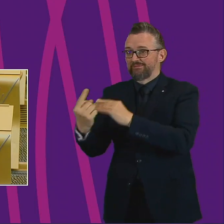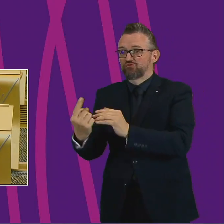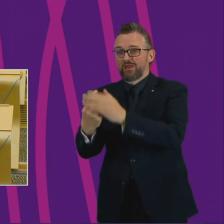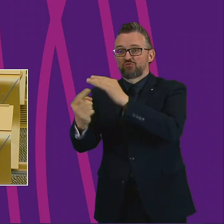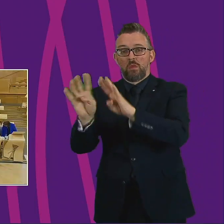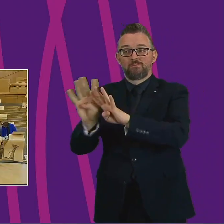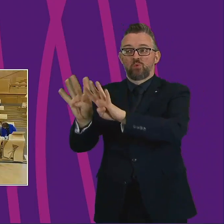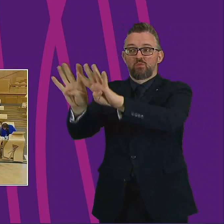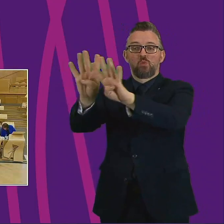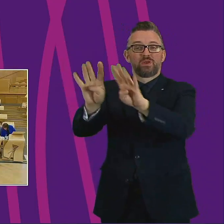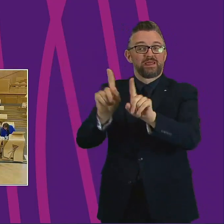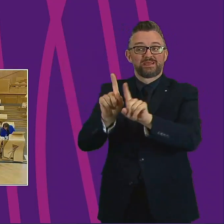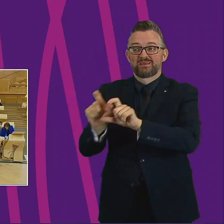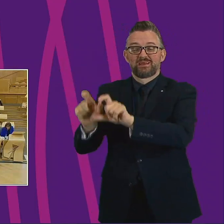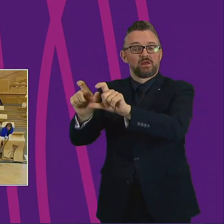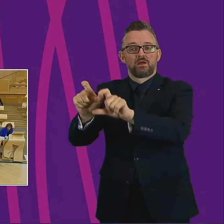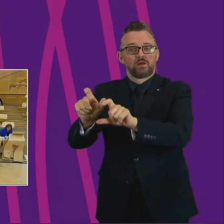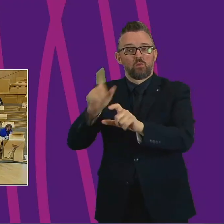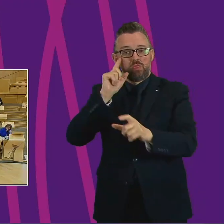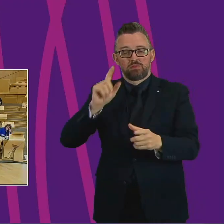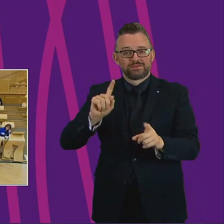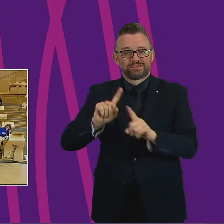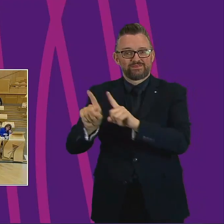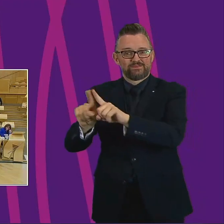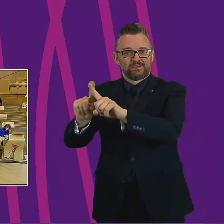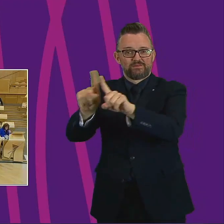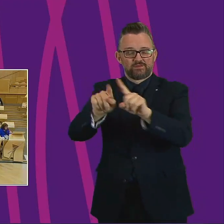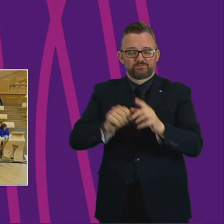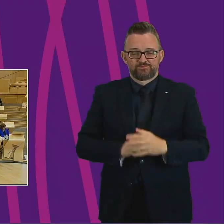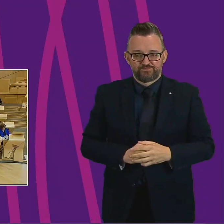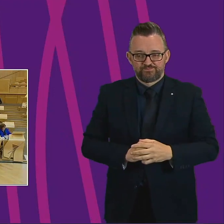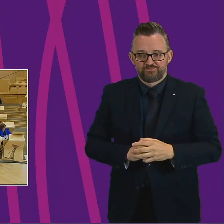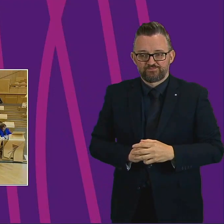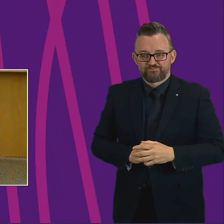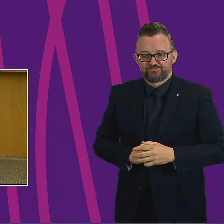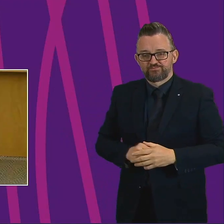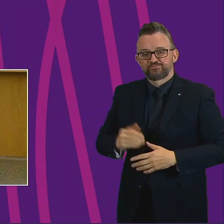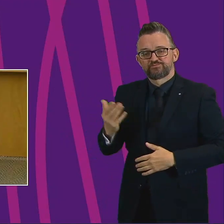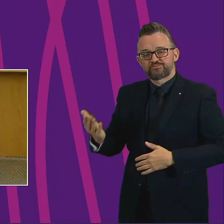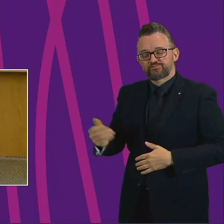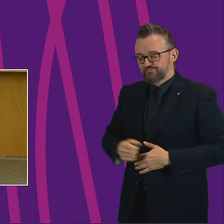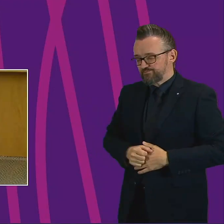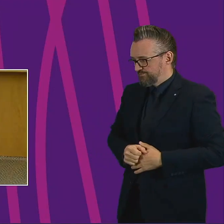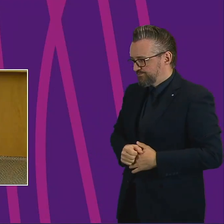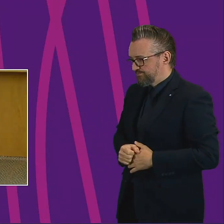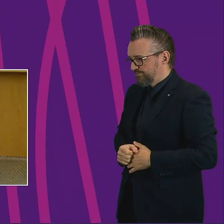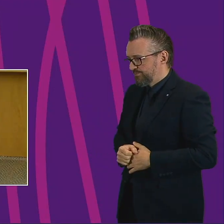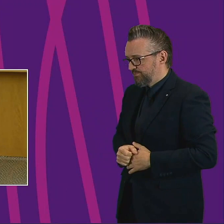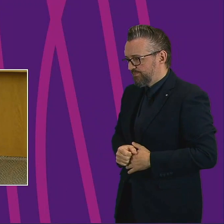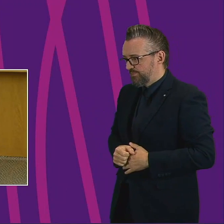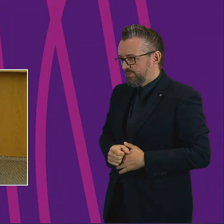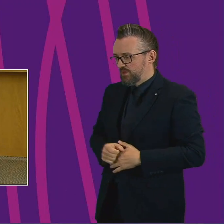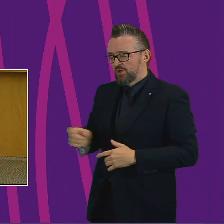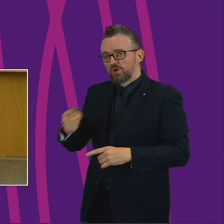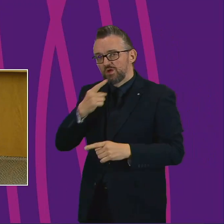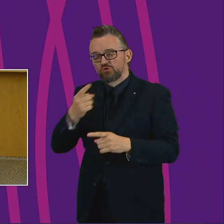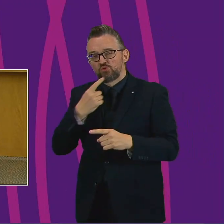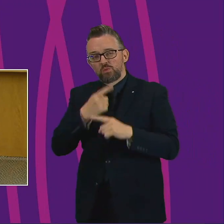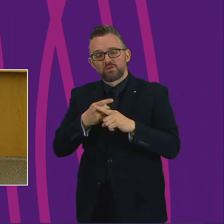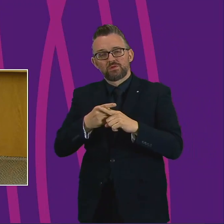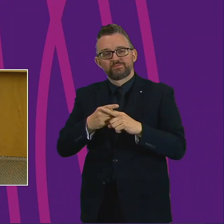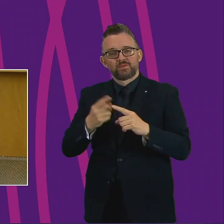board. Alex Cole-Hamilton, to be followed by Monica Lennon. Thank you, Presiding Officer. The failure of mechanical ventilation